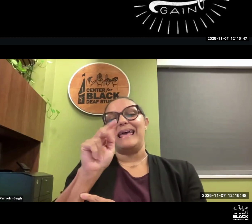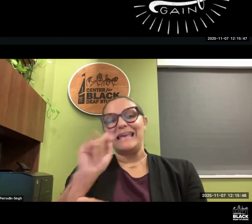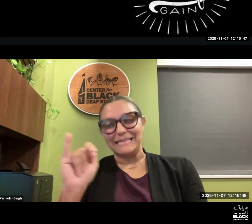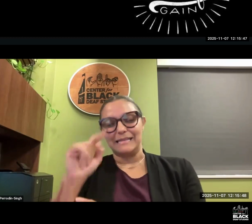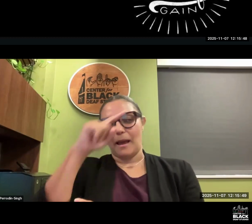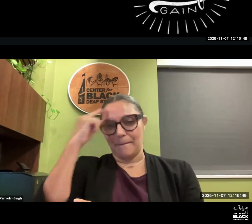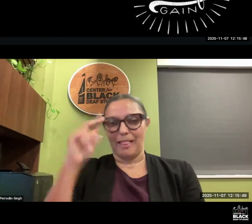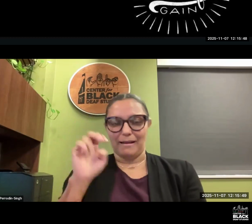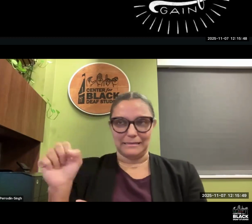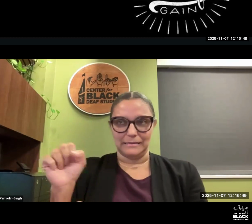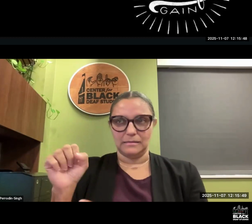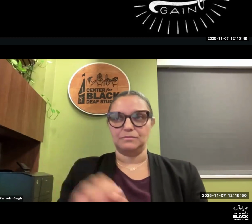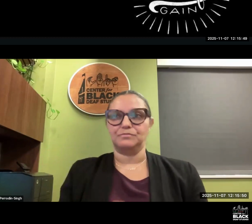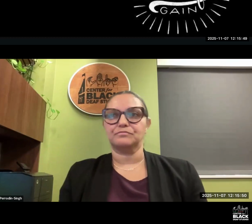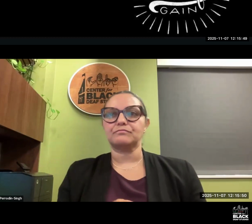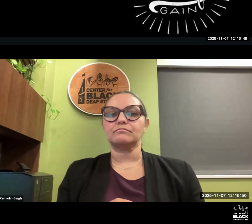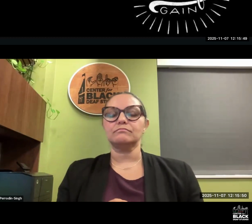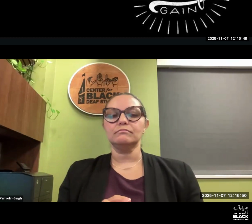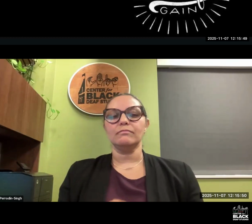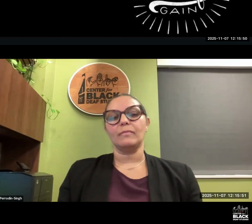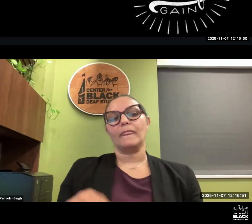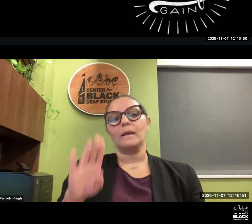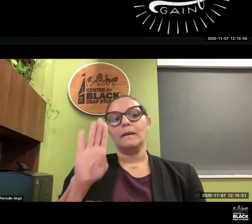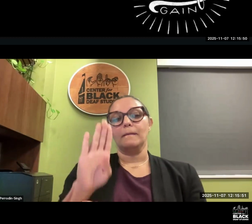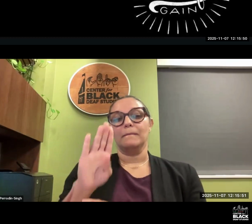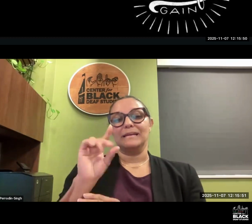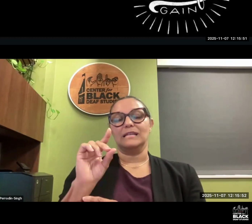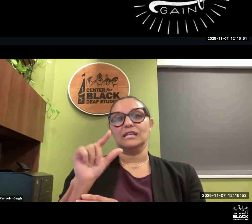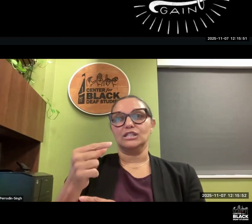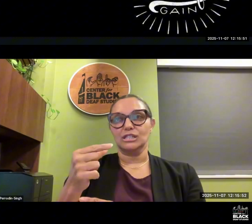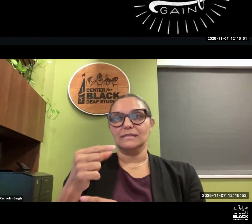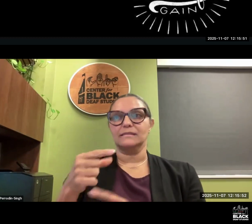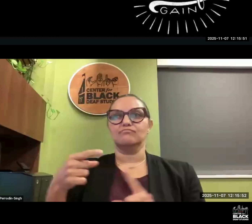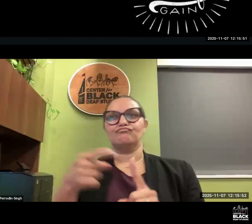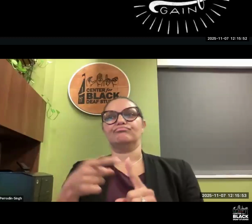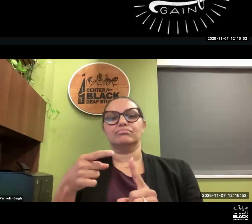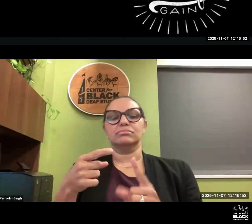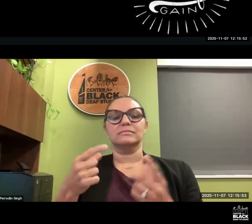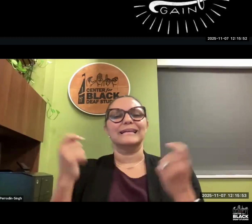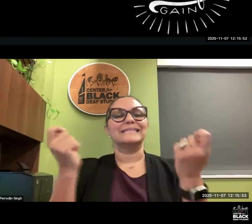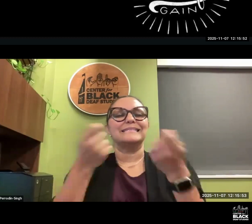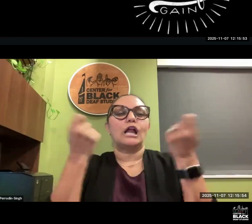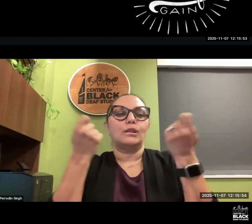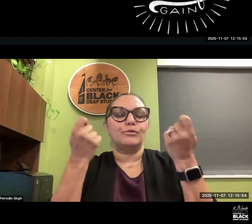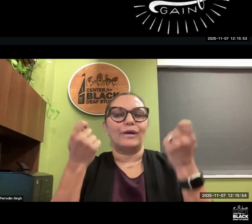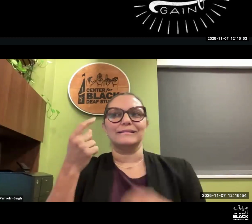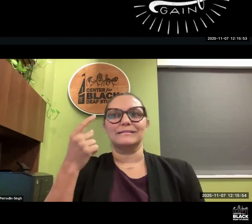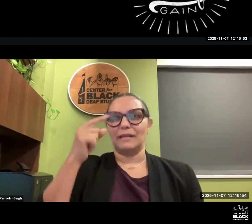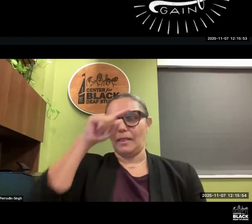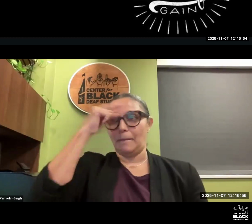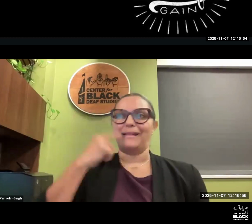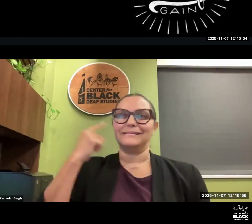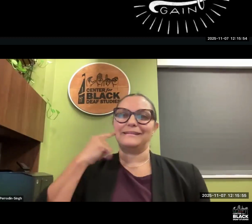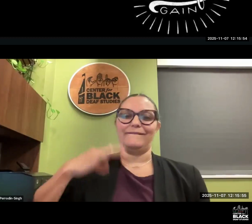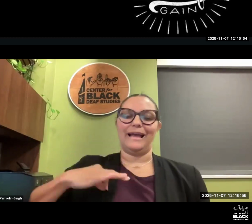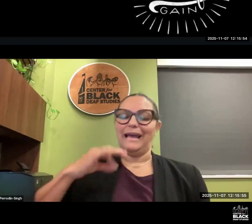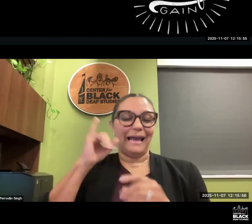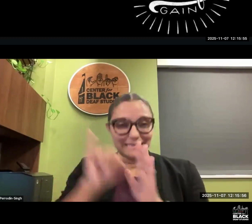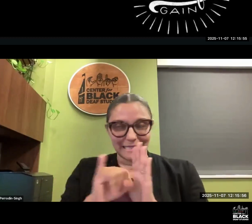oppression, and anti-Blackness that exists within our Black culture and our deaf culture. And it also